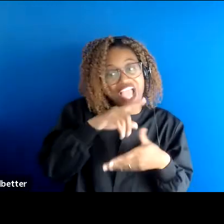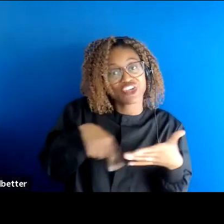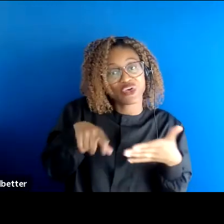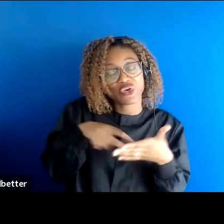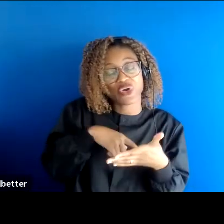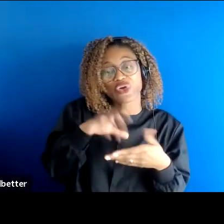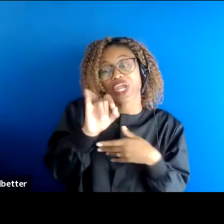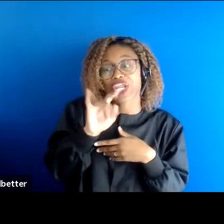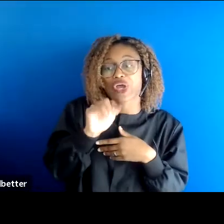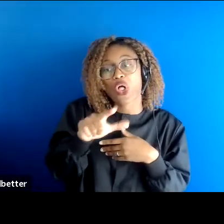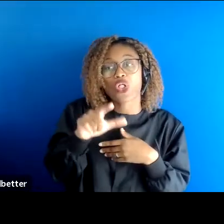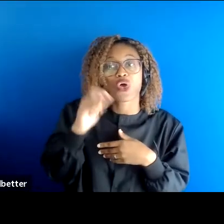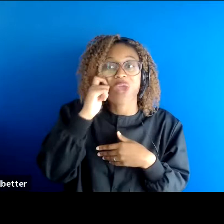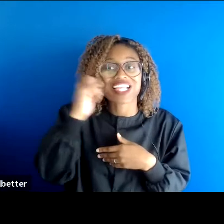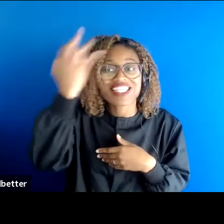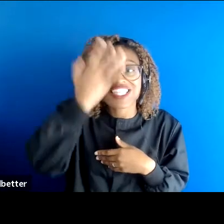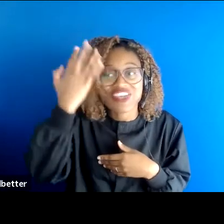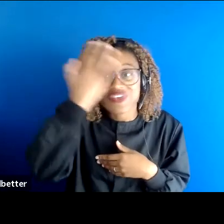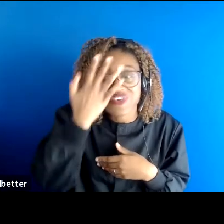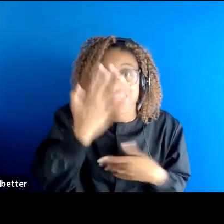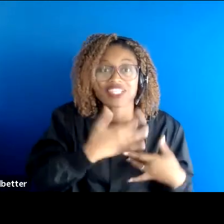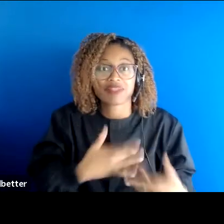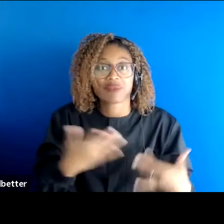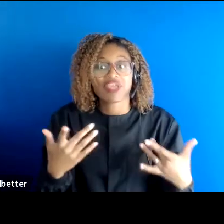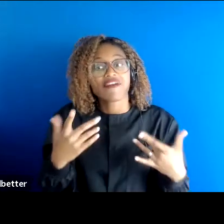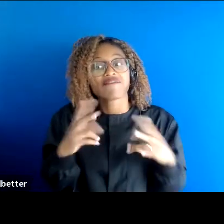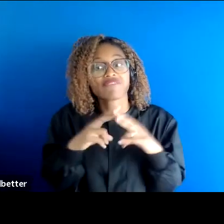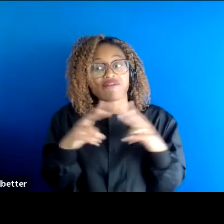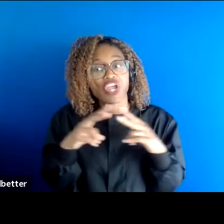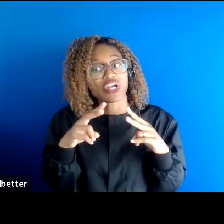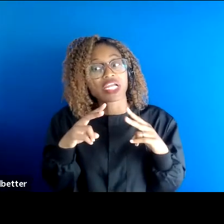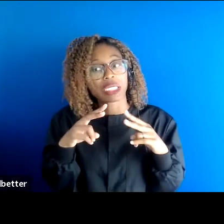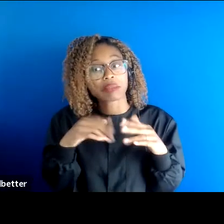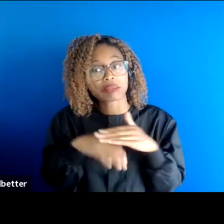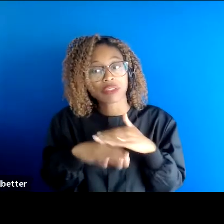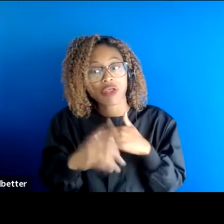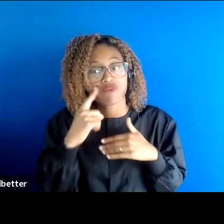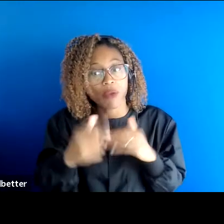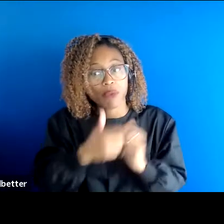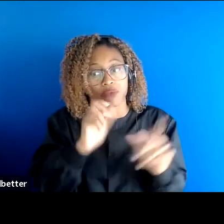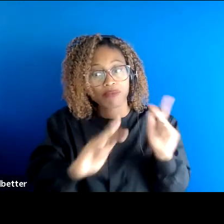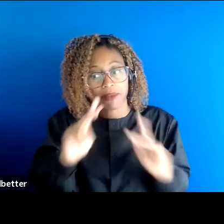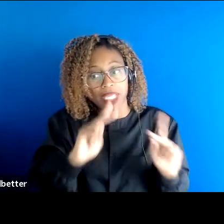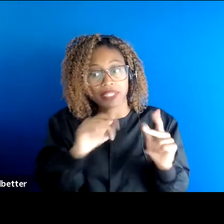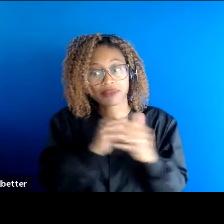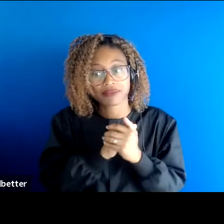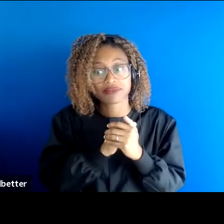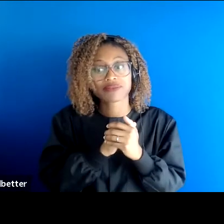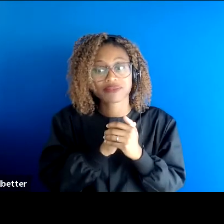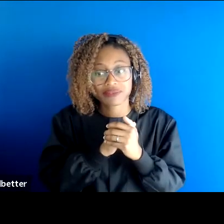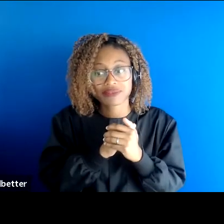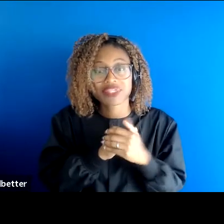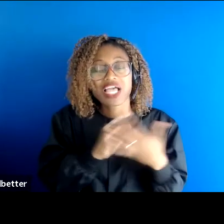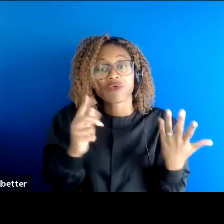be very inaccessible to most people, and in a lot of ways still is, because we're only really talking